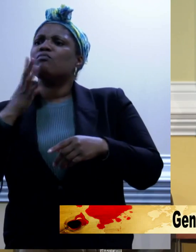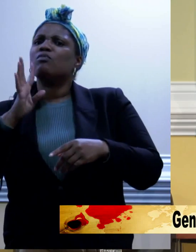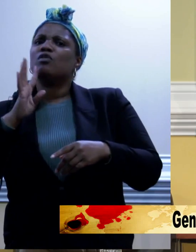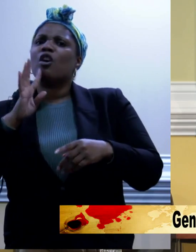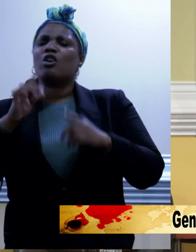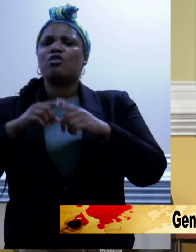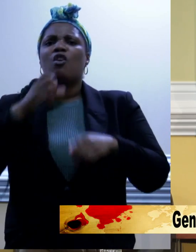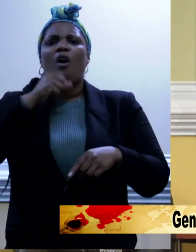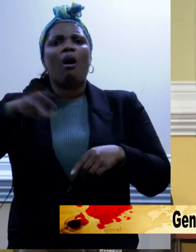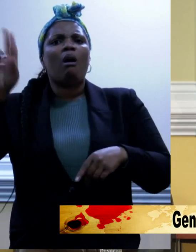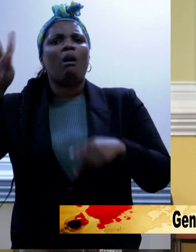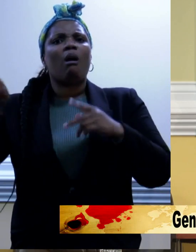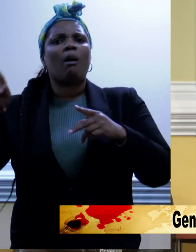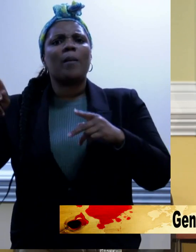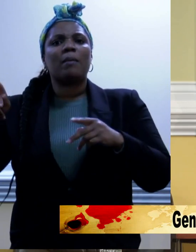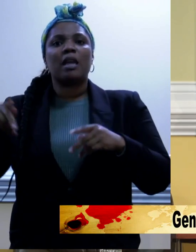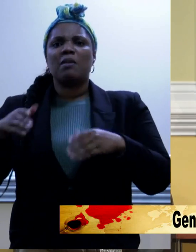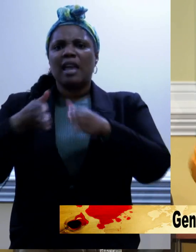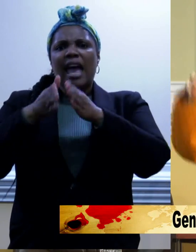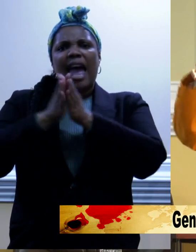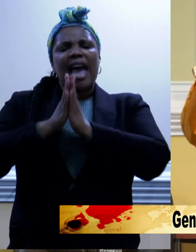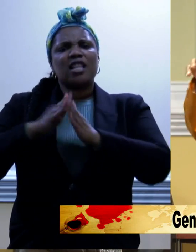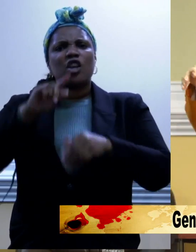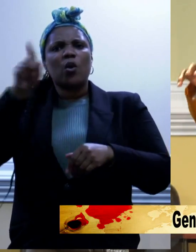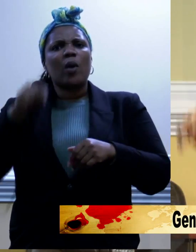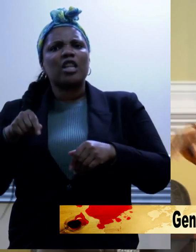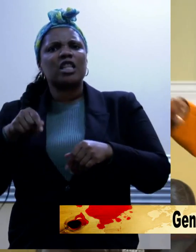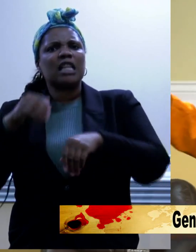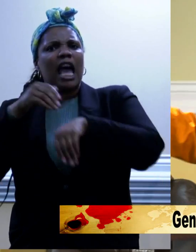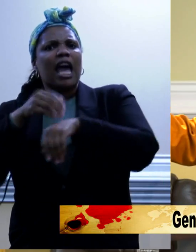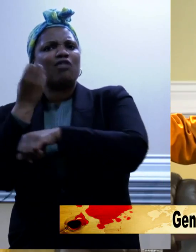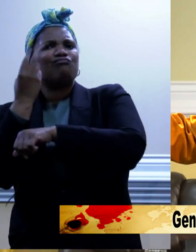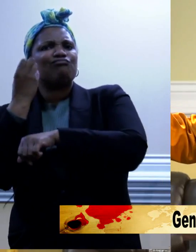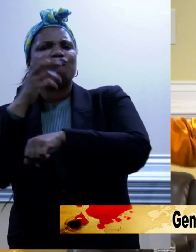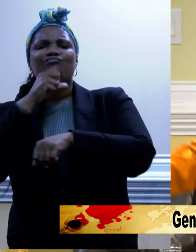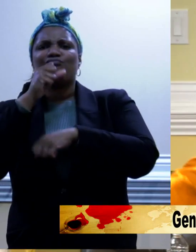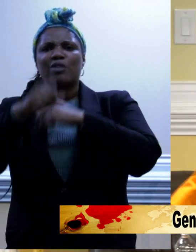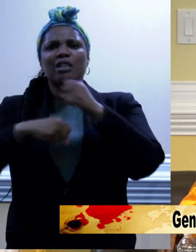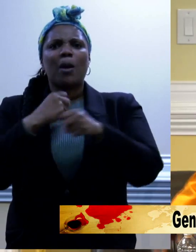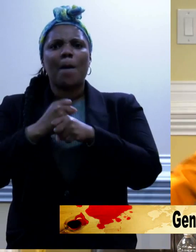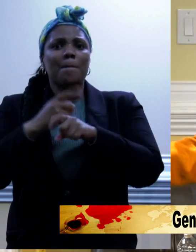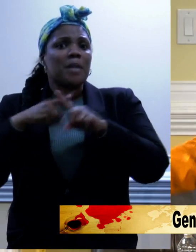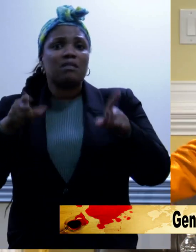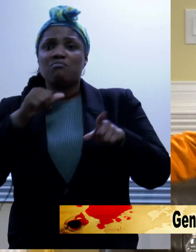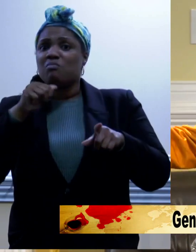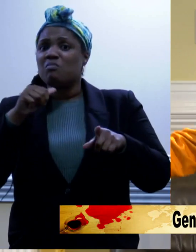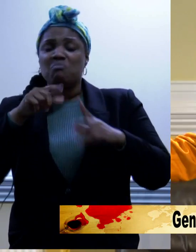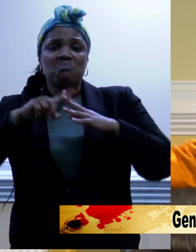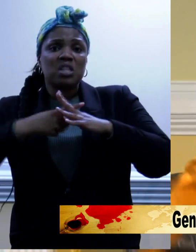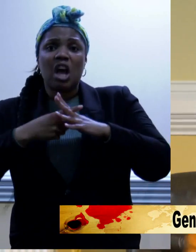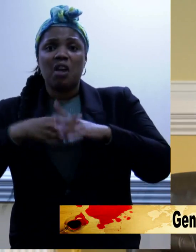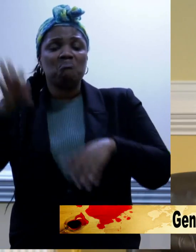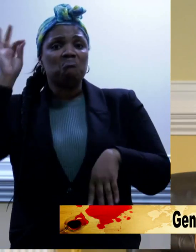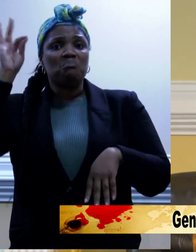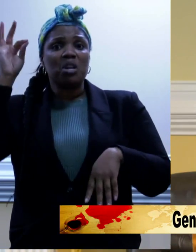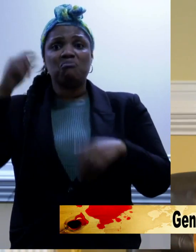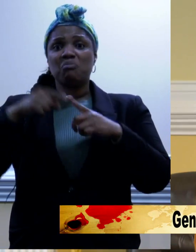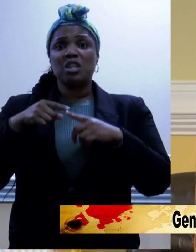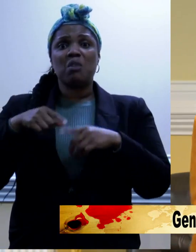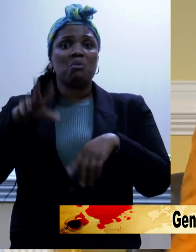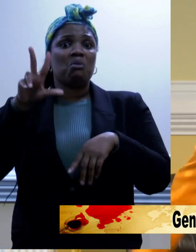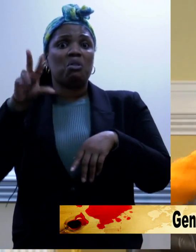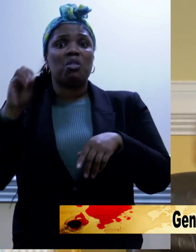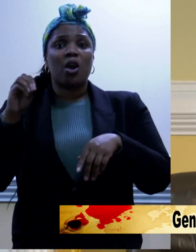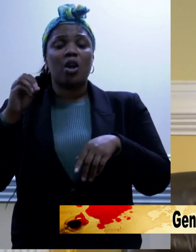that question at 12 years old, but he did not start ministering and preaching until he was 30.